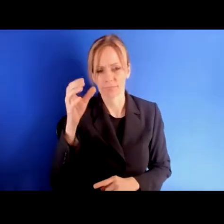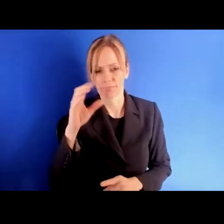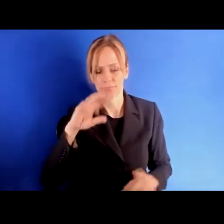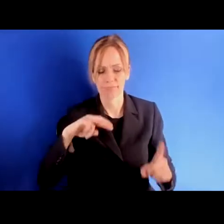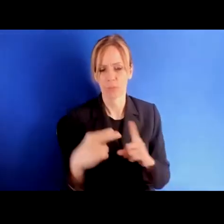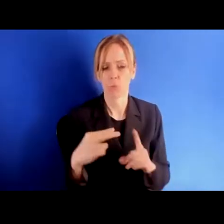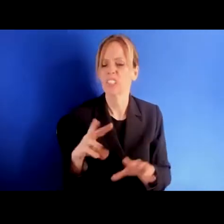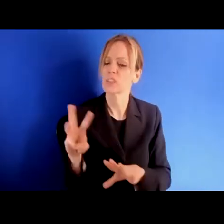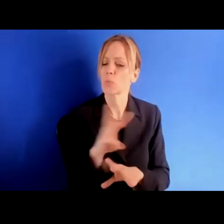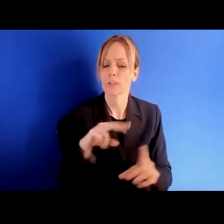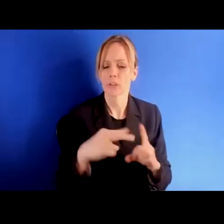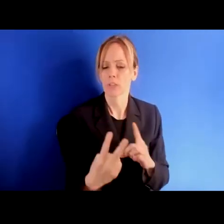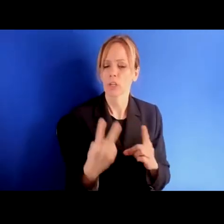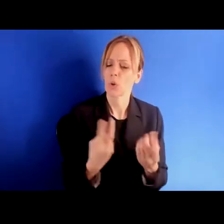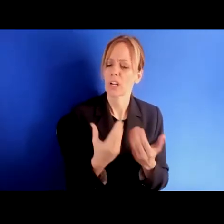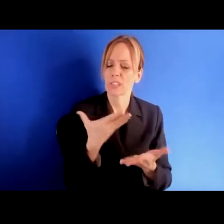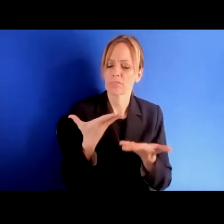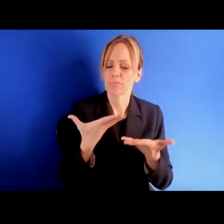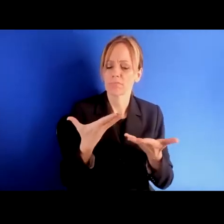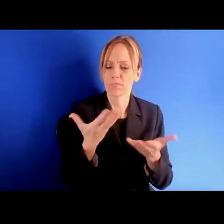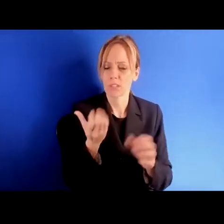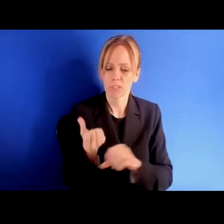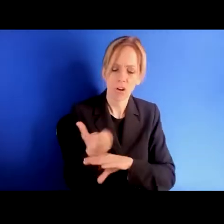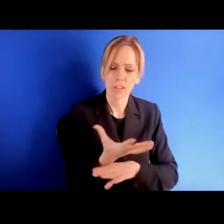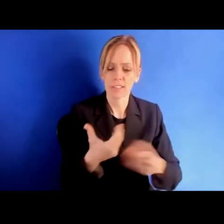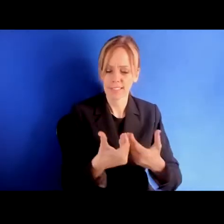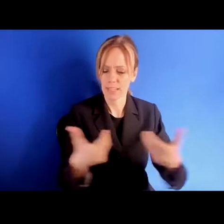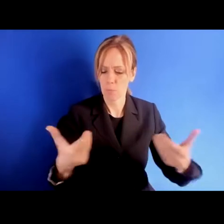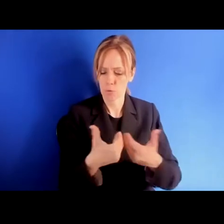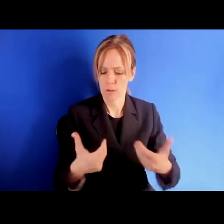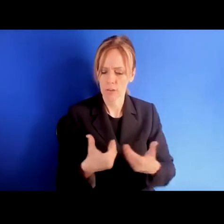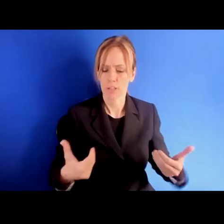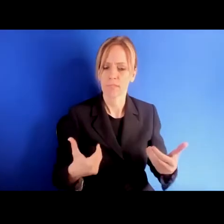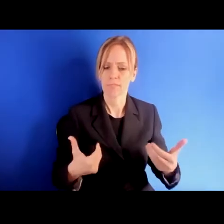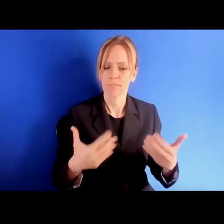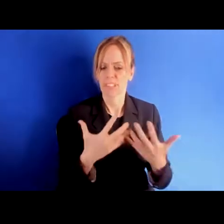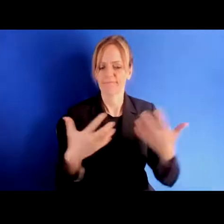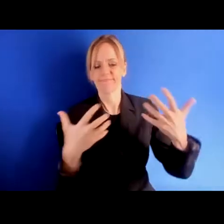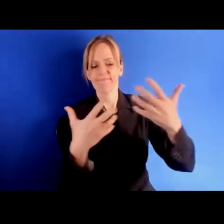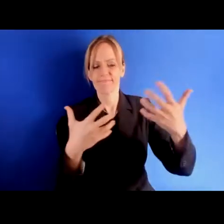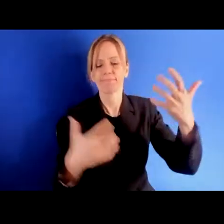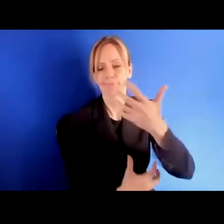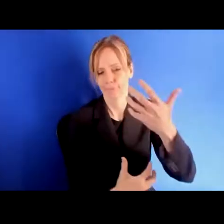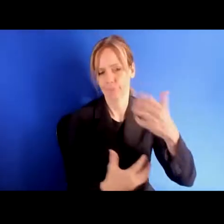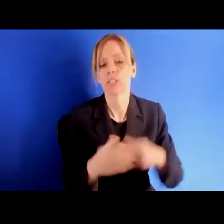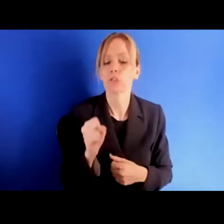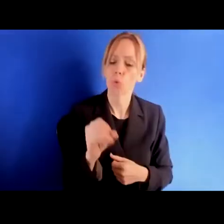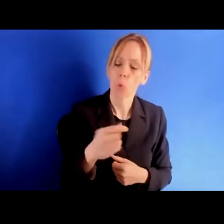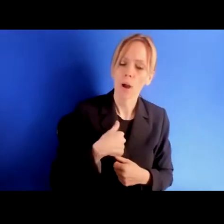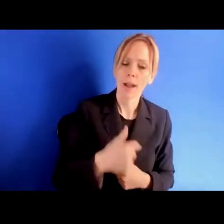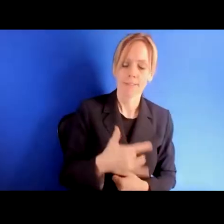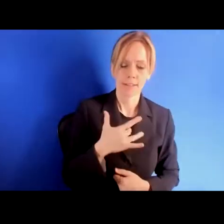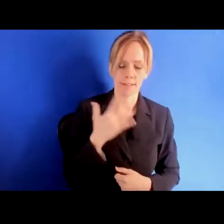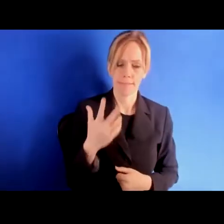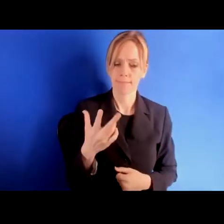to sever one generation of change-making from the next, and that creates disharmony. Instead, I see the disability